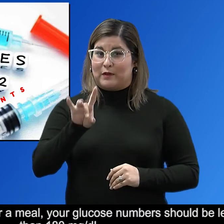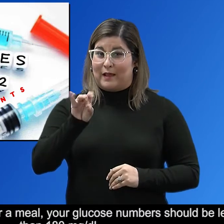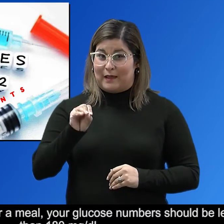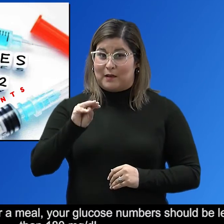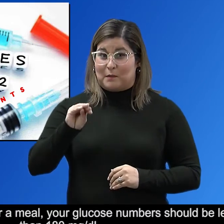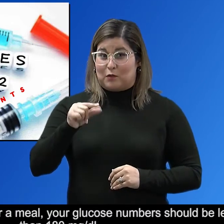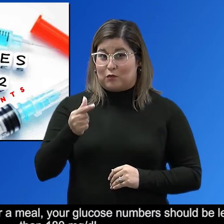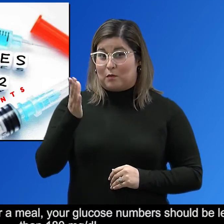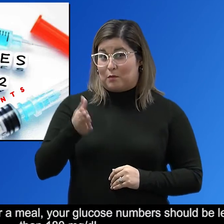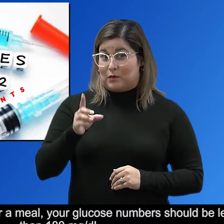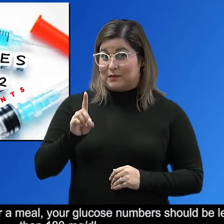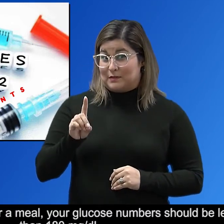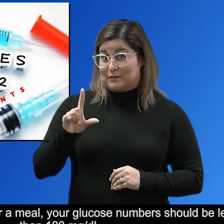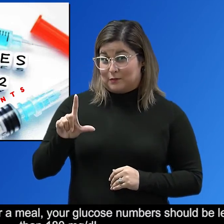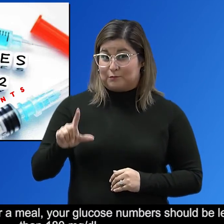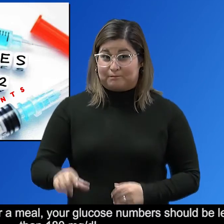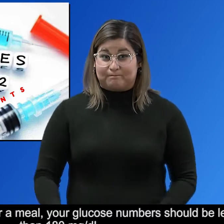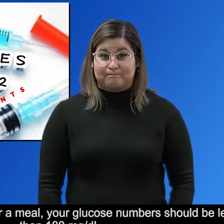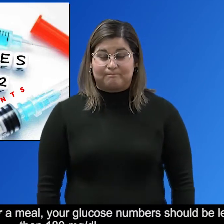180 mg per deciliter.